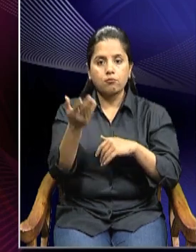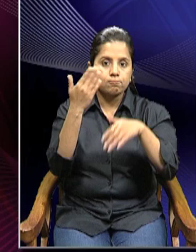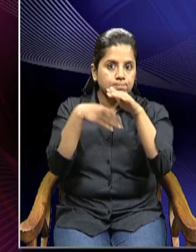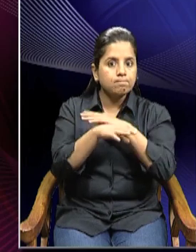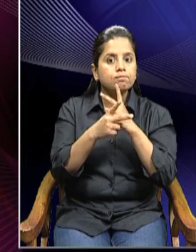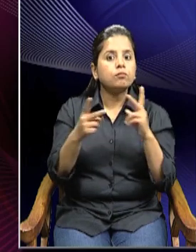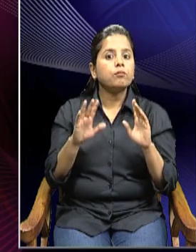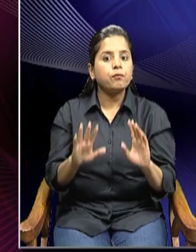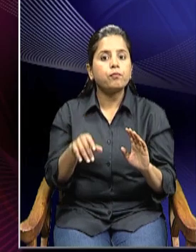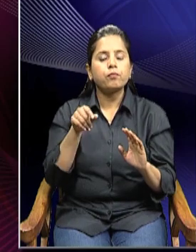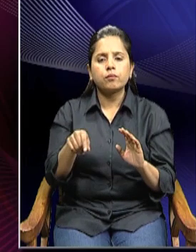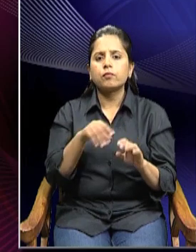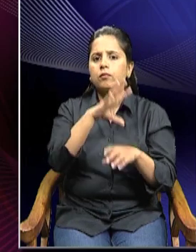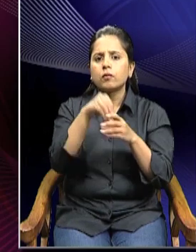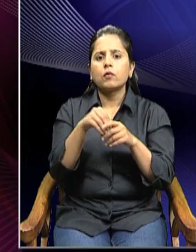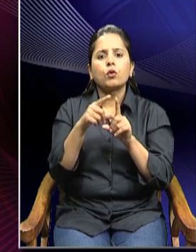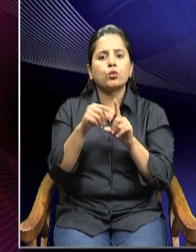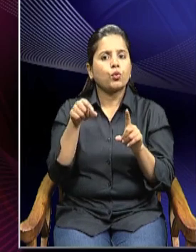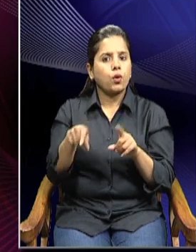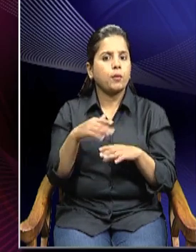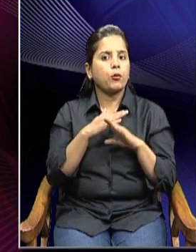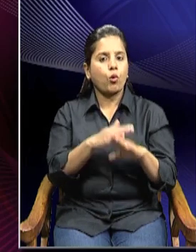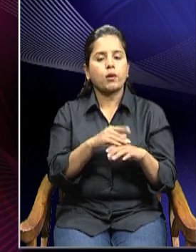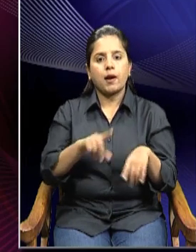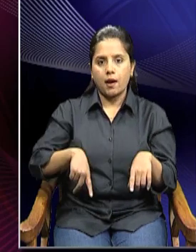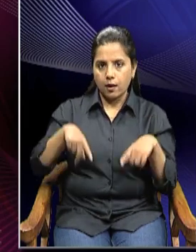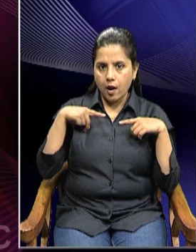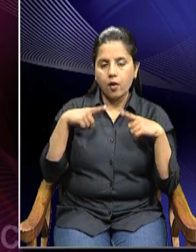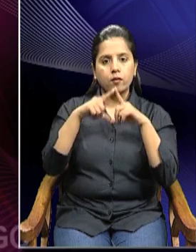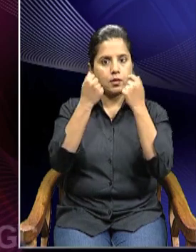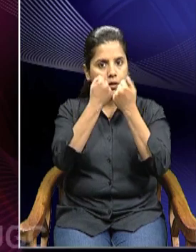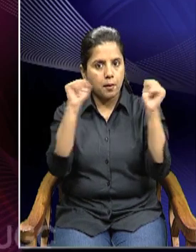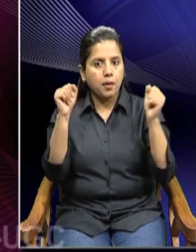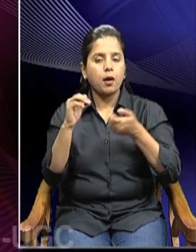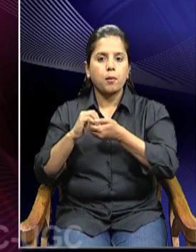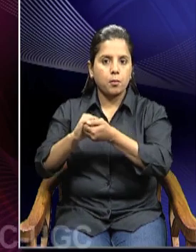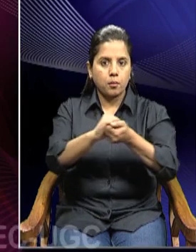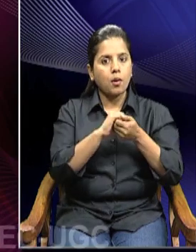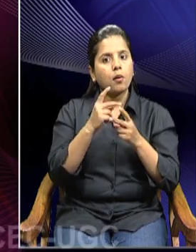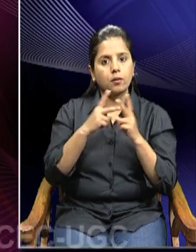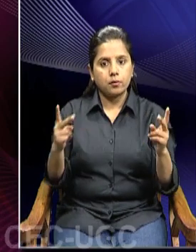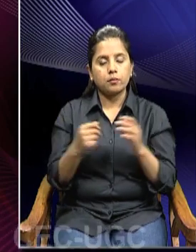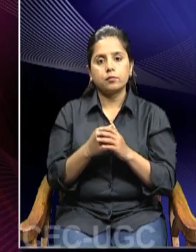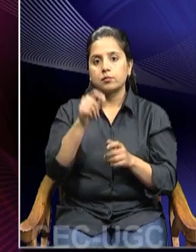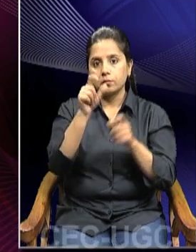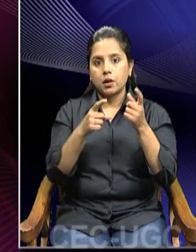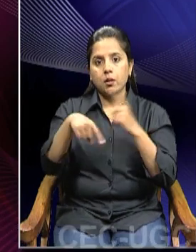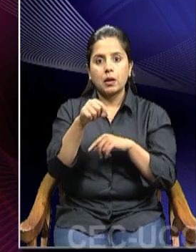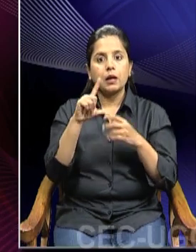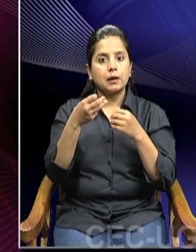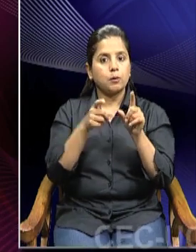into in order to protect their life, liberty, and property. So, individual